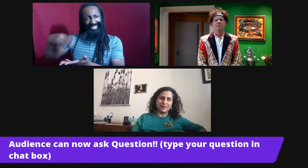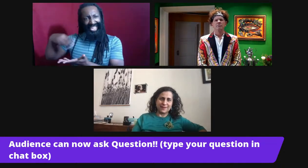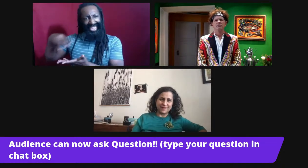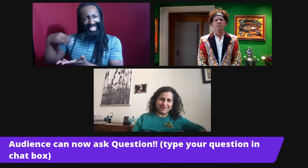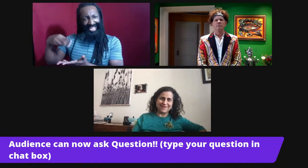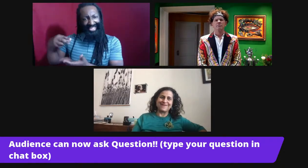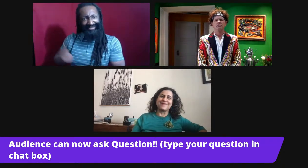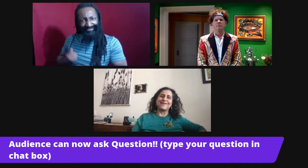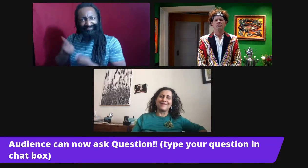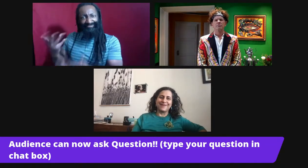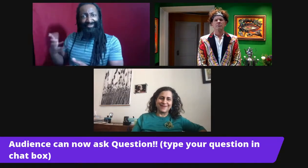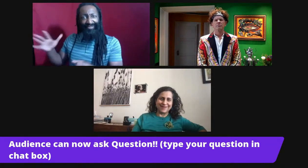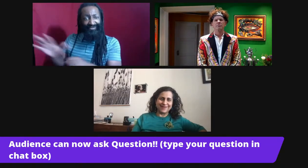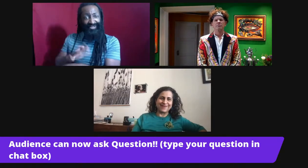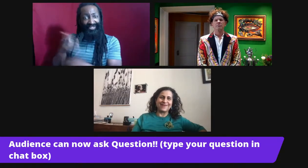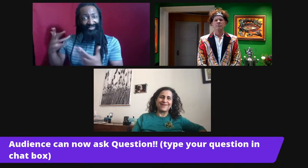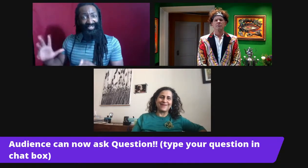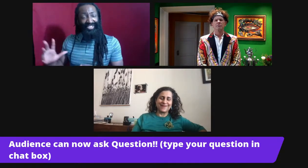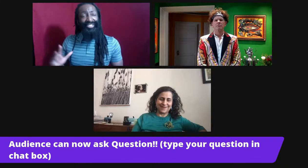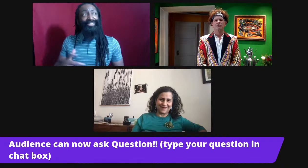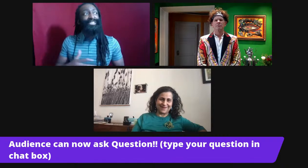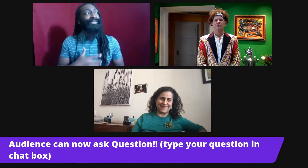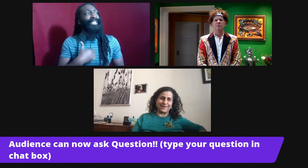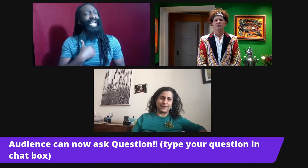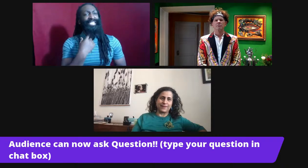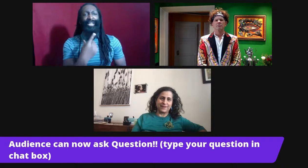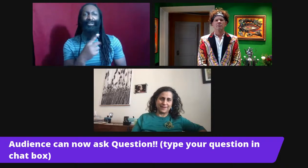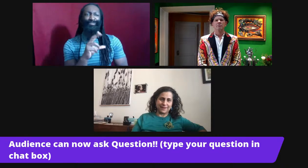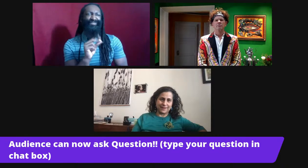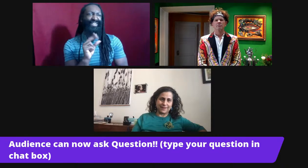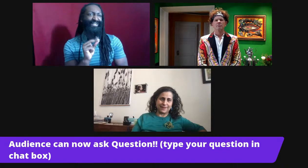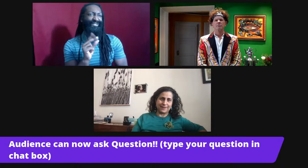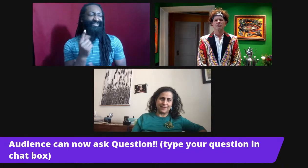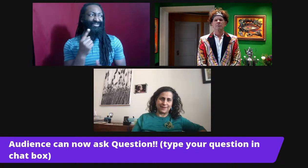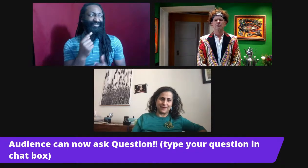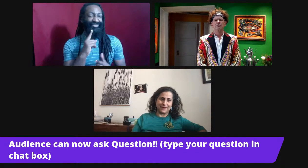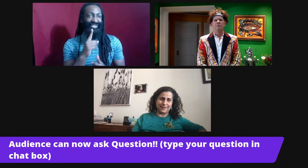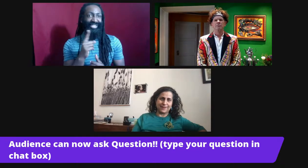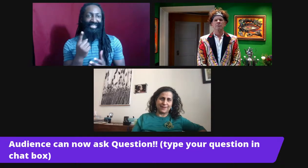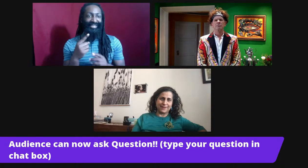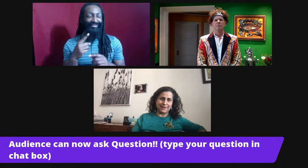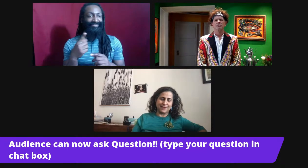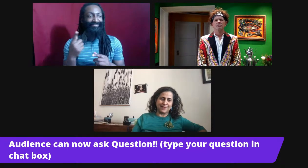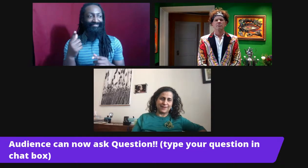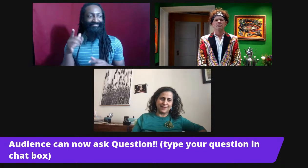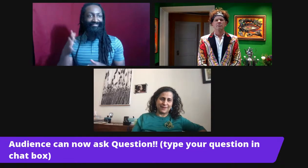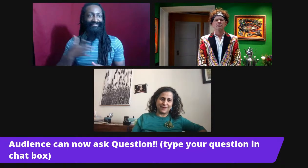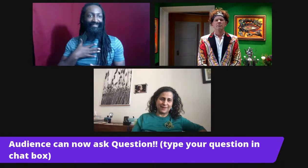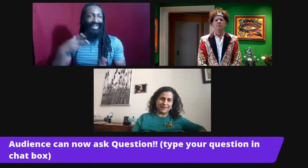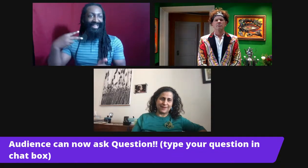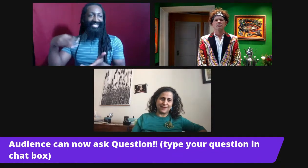sign language is just limited to that of only sign. And some people think that I'm just limited to being a